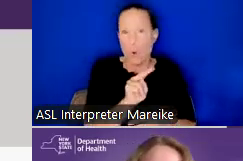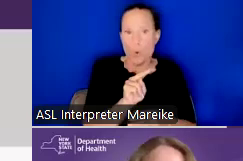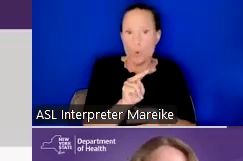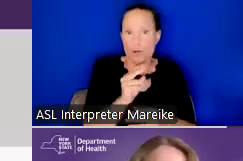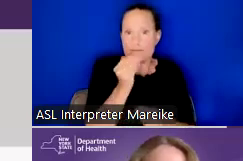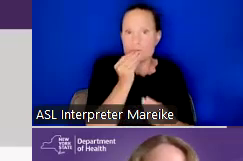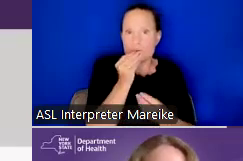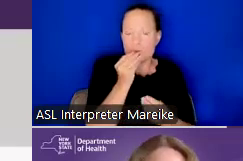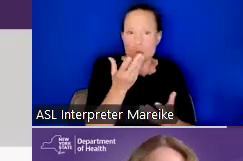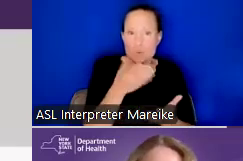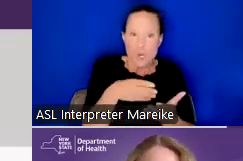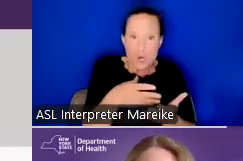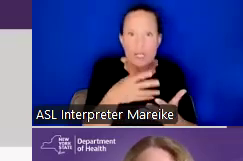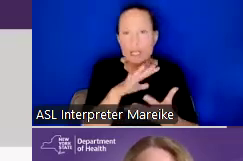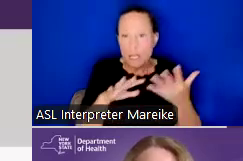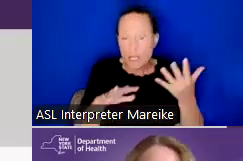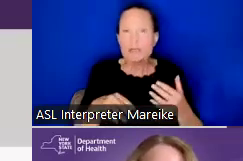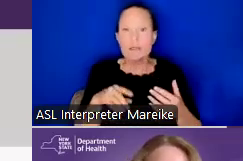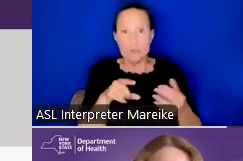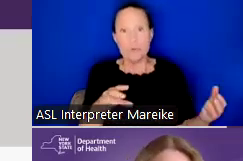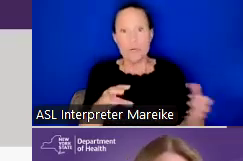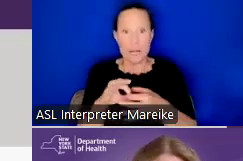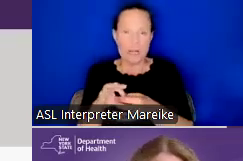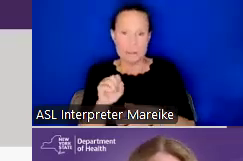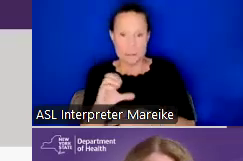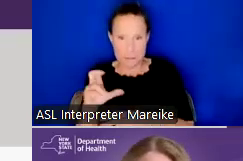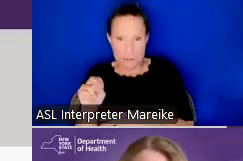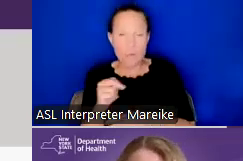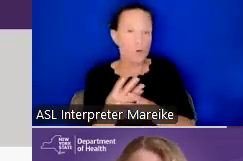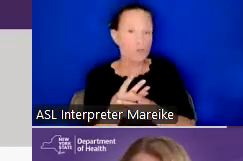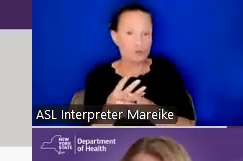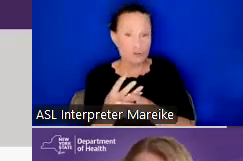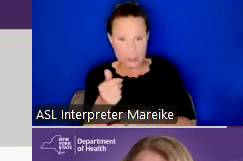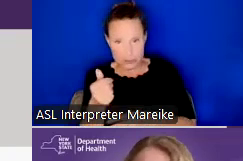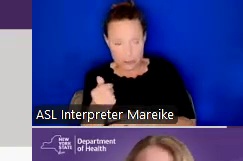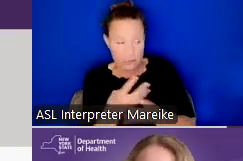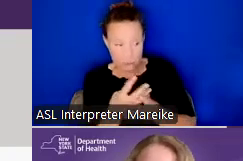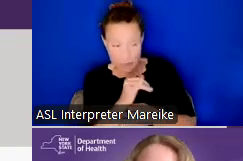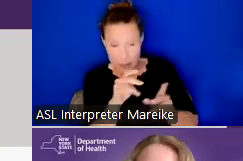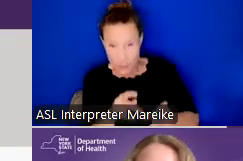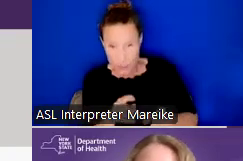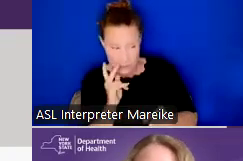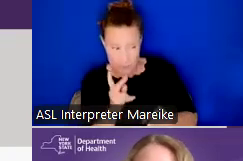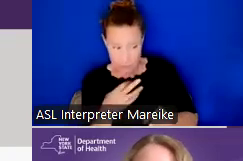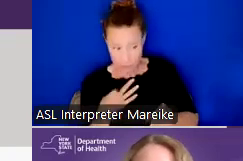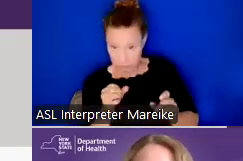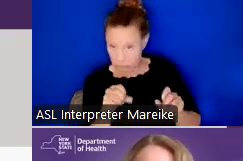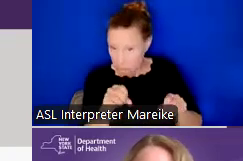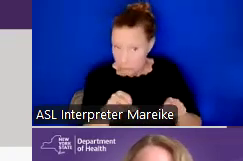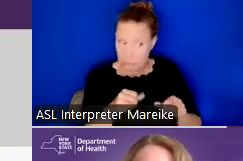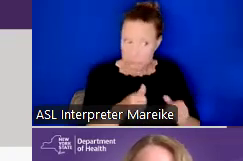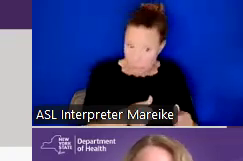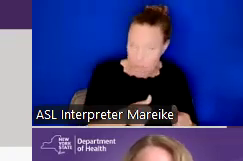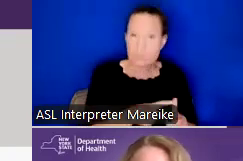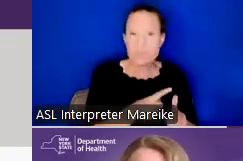can connect them, right, the social care network, or screen them yourselves and navigate them to